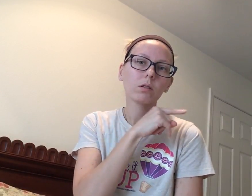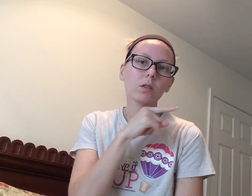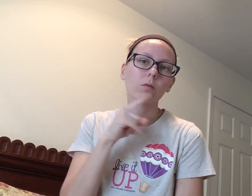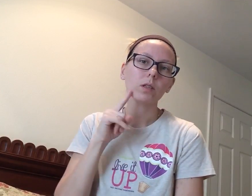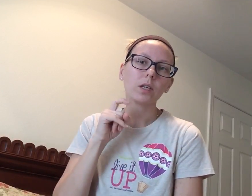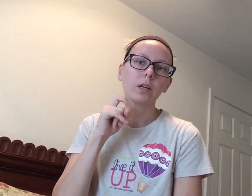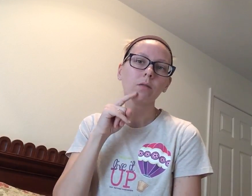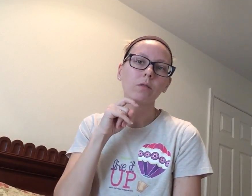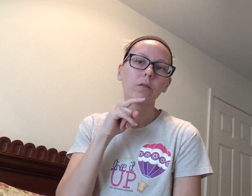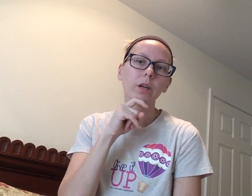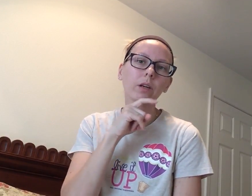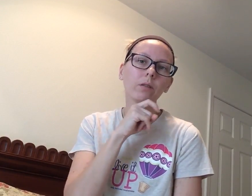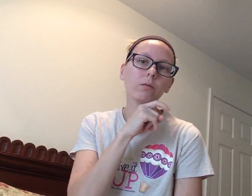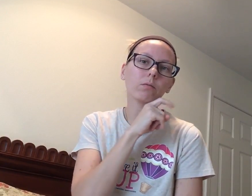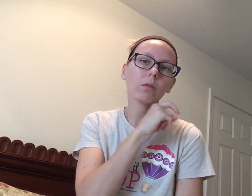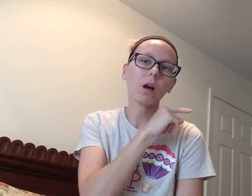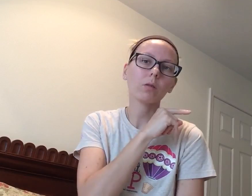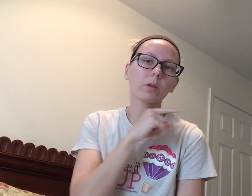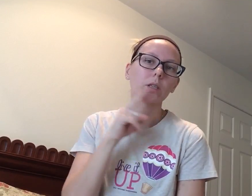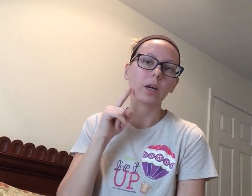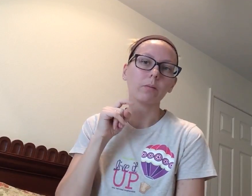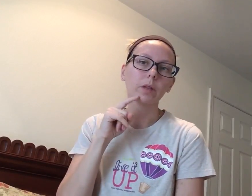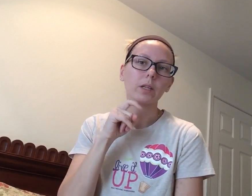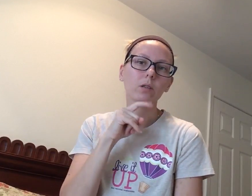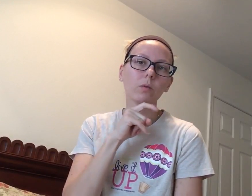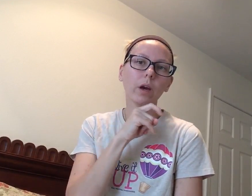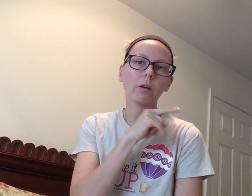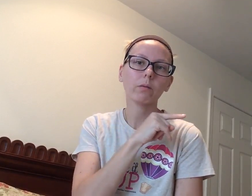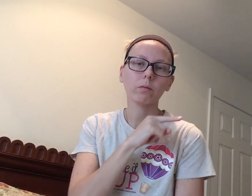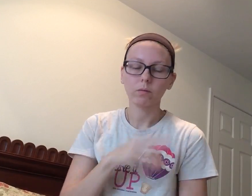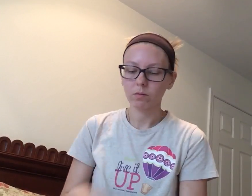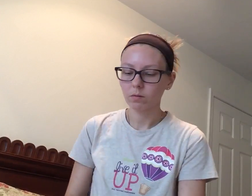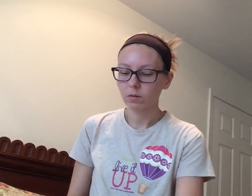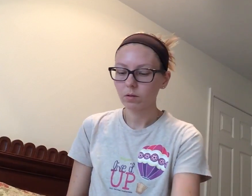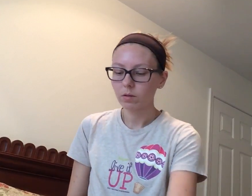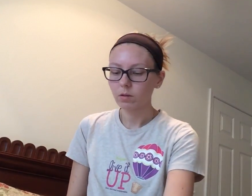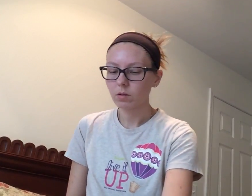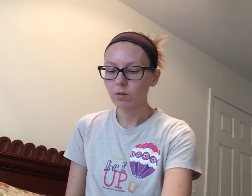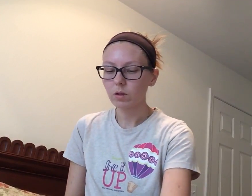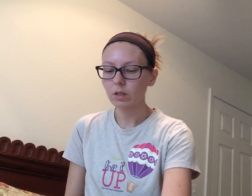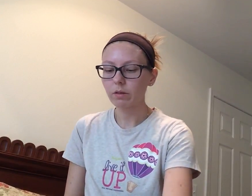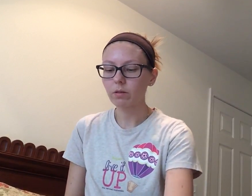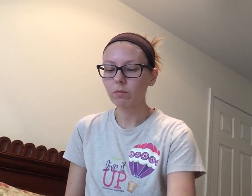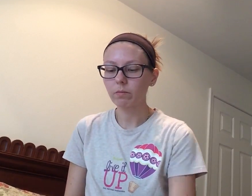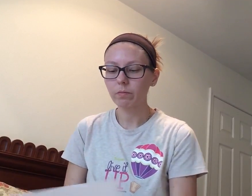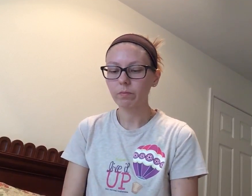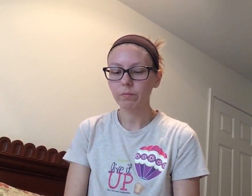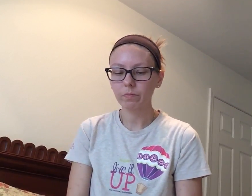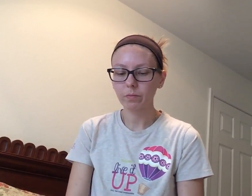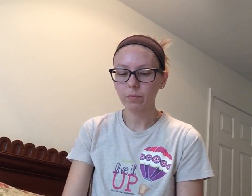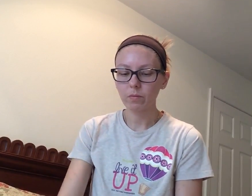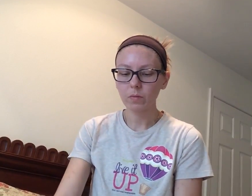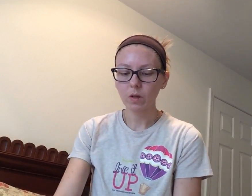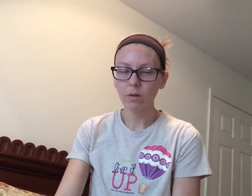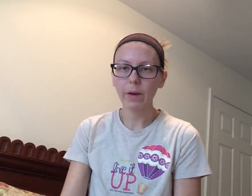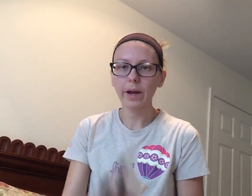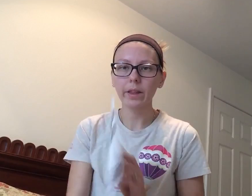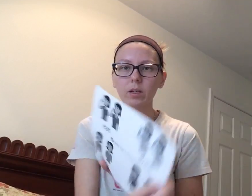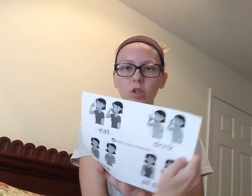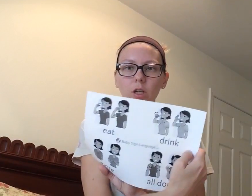So it's kind of a funny, awkward sign, but that's okay. Cereal. The back of that